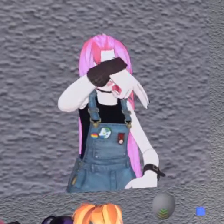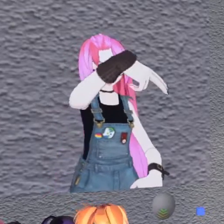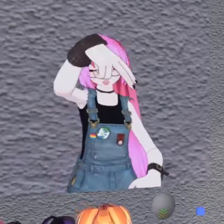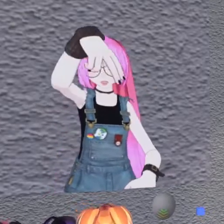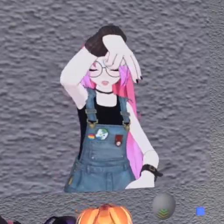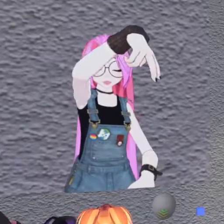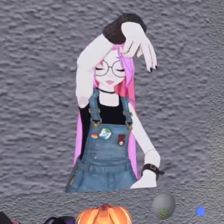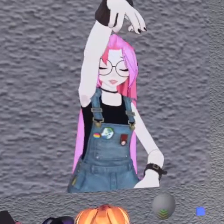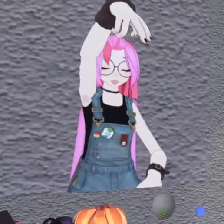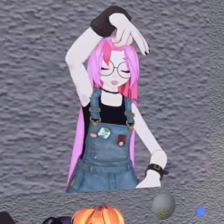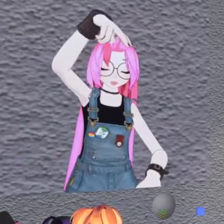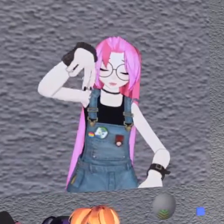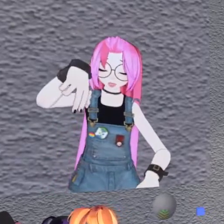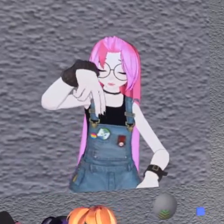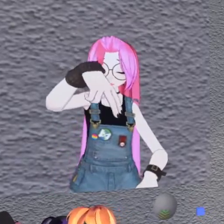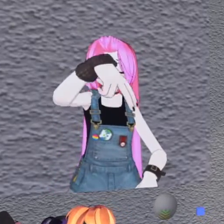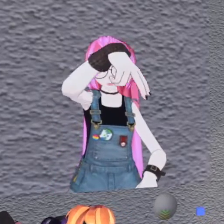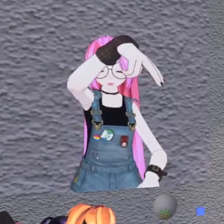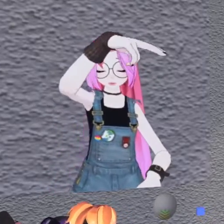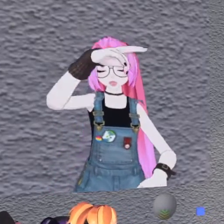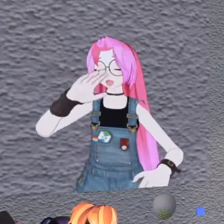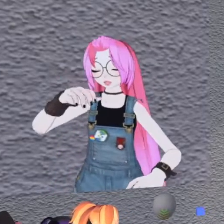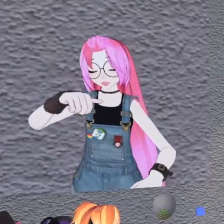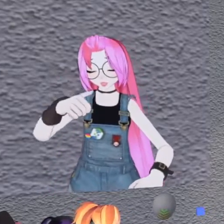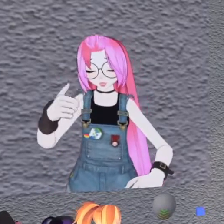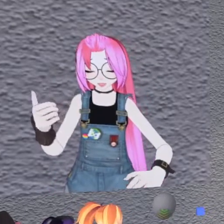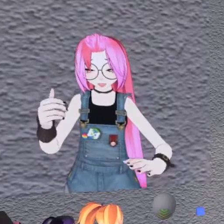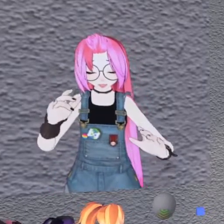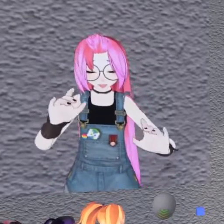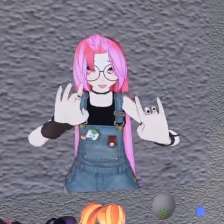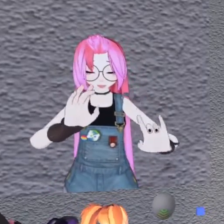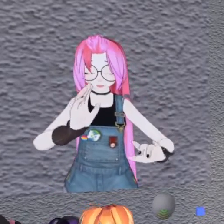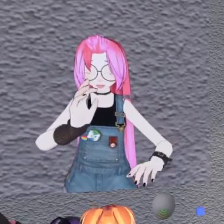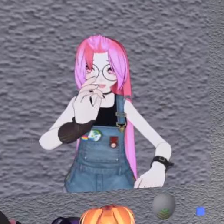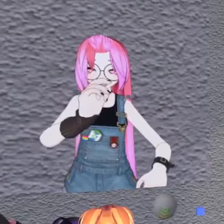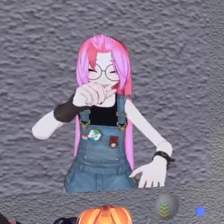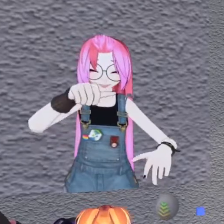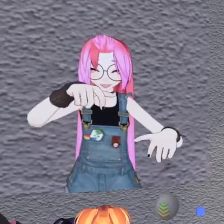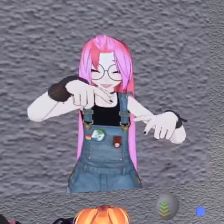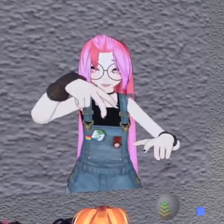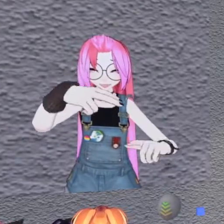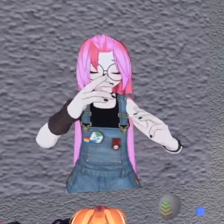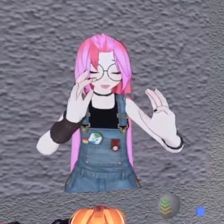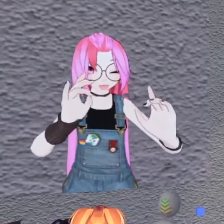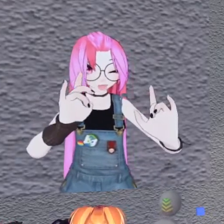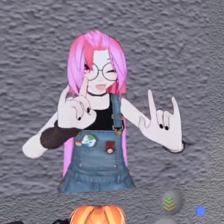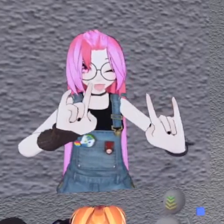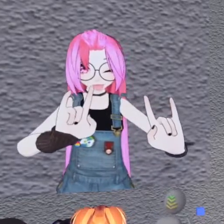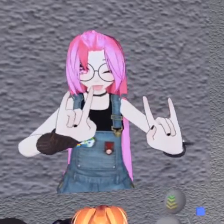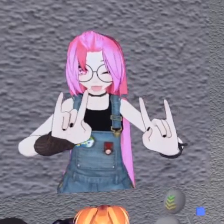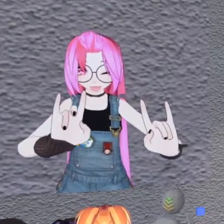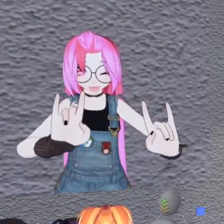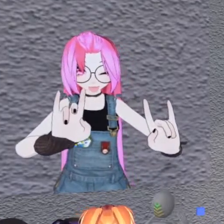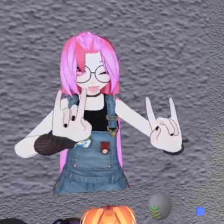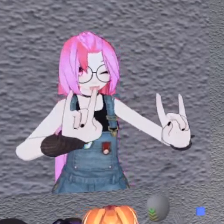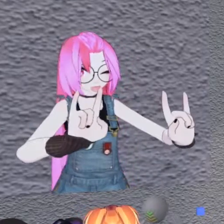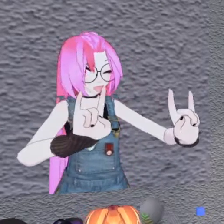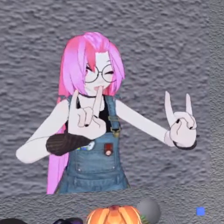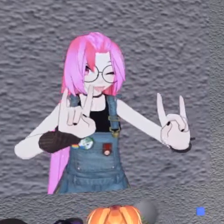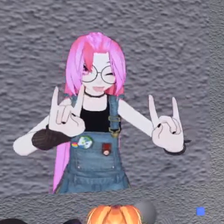all the way up the trail. Hike. Another one is camp. You're gonna actually use the rock and roll hand. So for